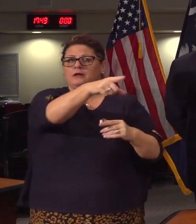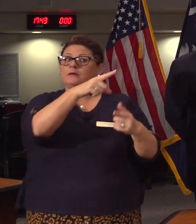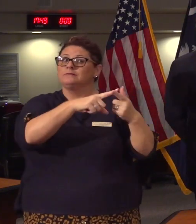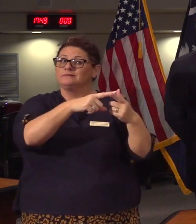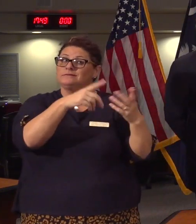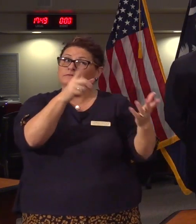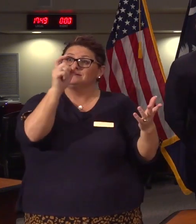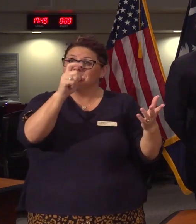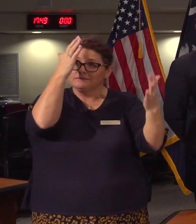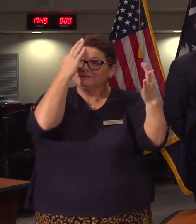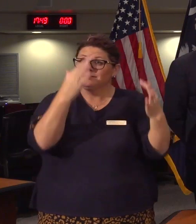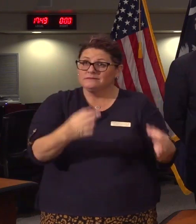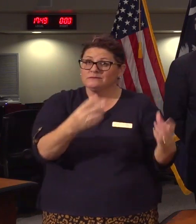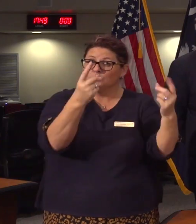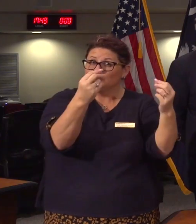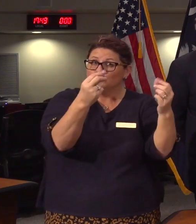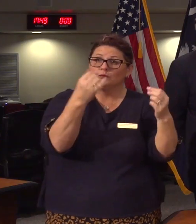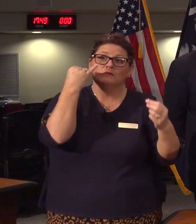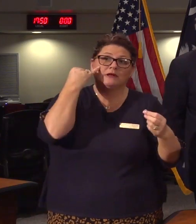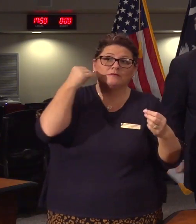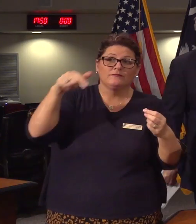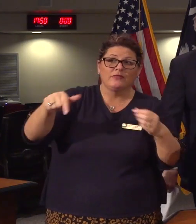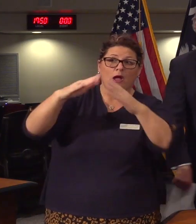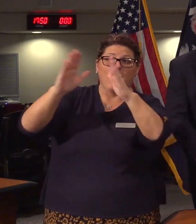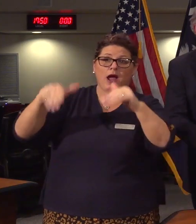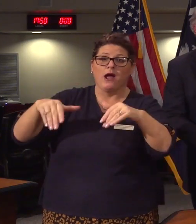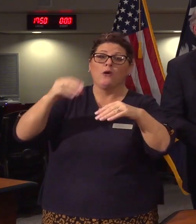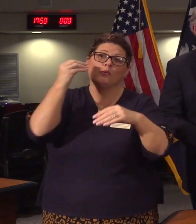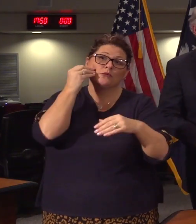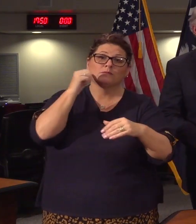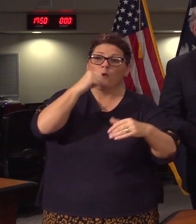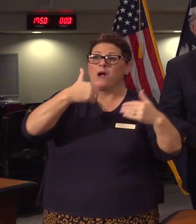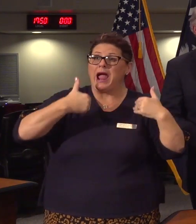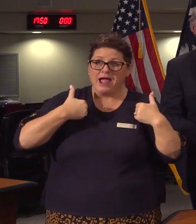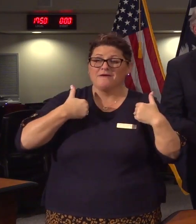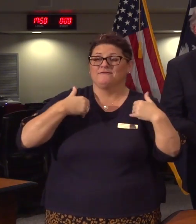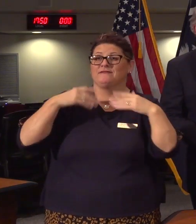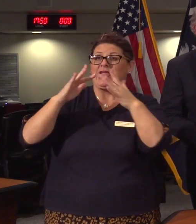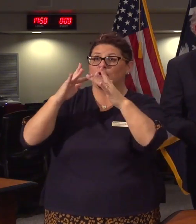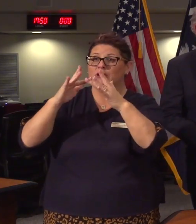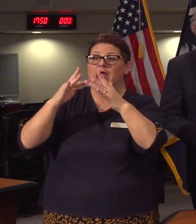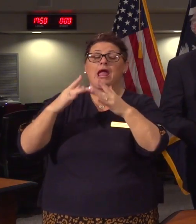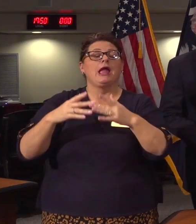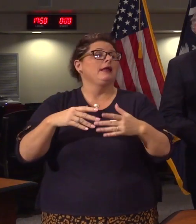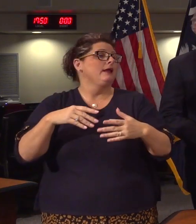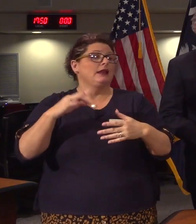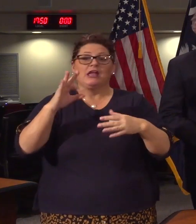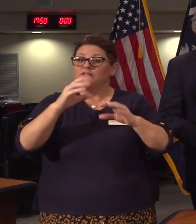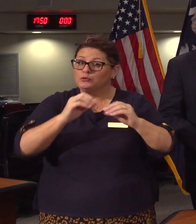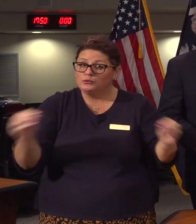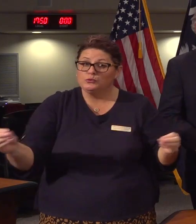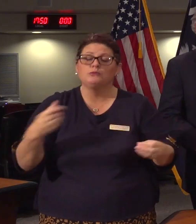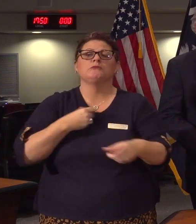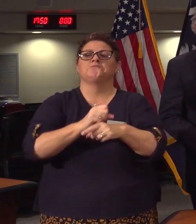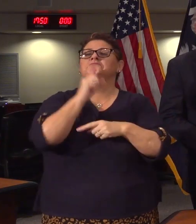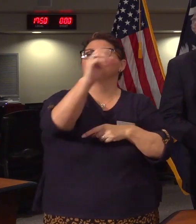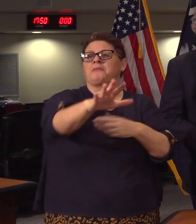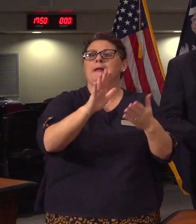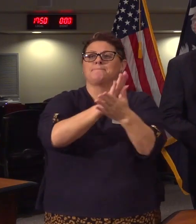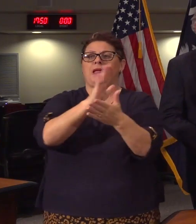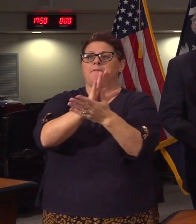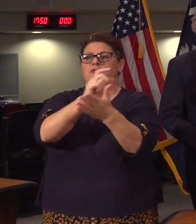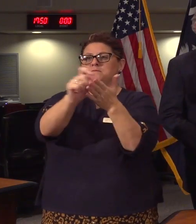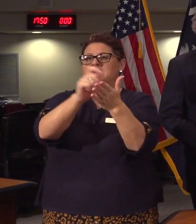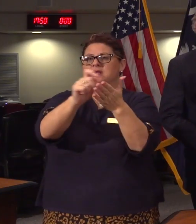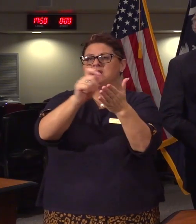and in those cases, if Wi-Fi is not available, they'll be sending paper and pencil work on. So we'll need the parents to work